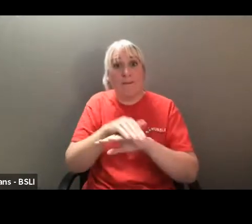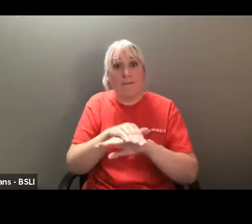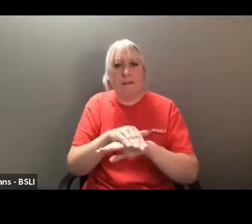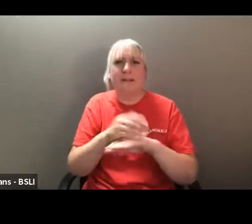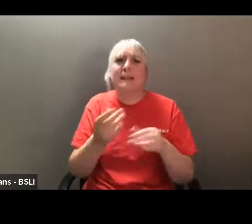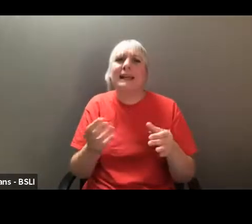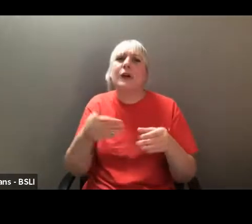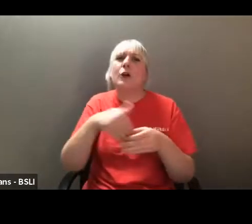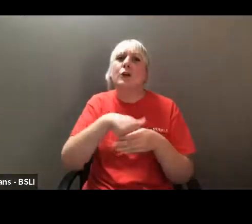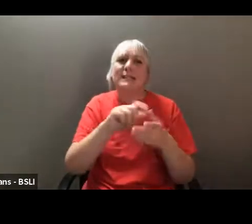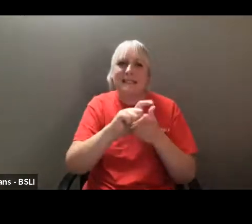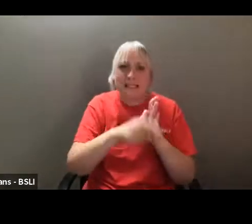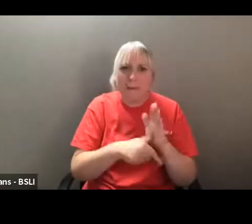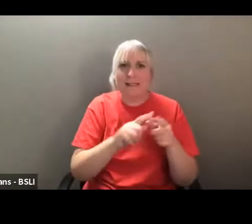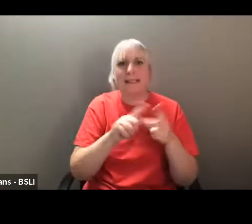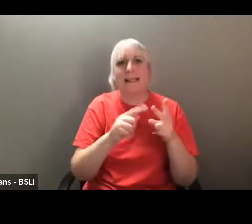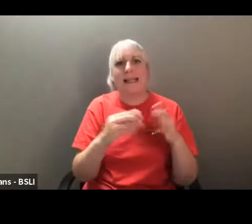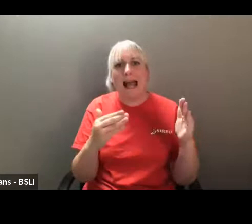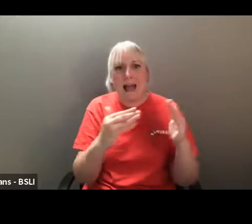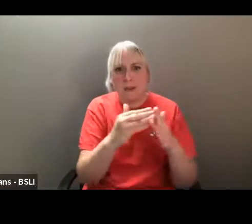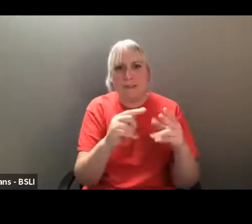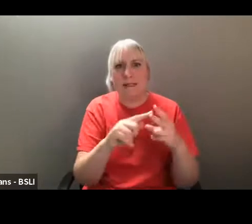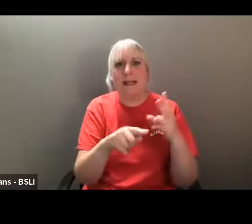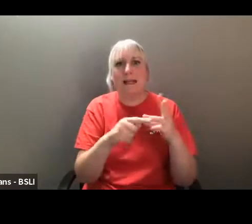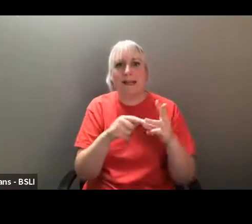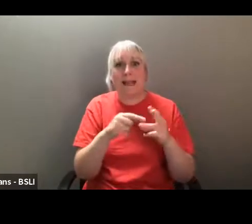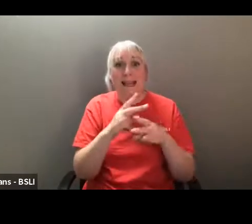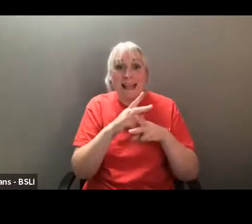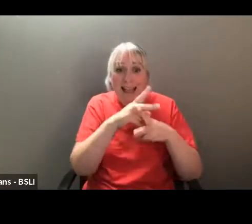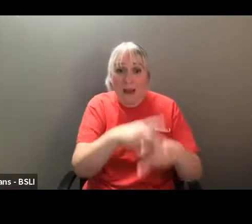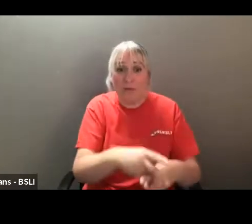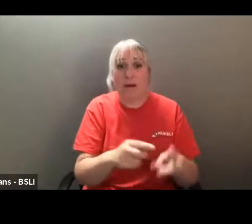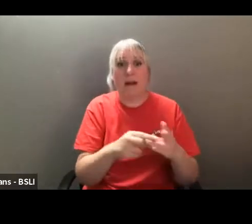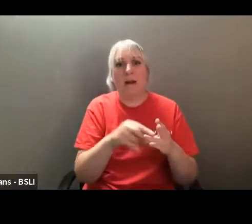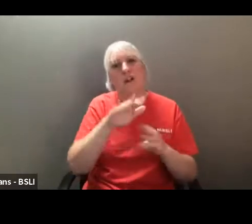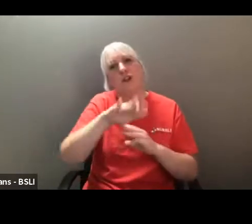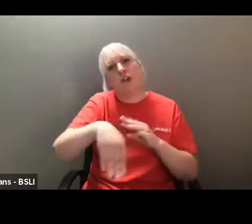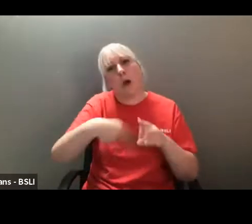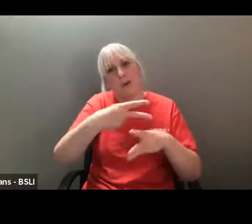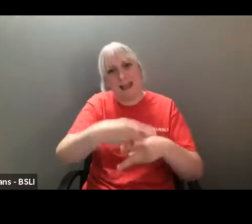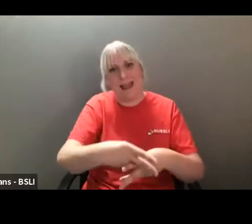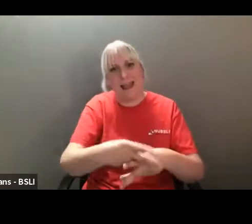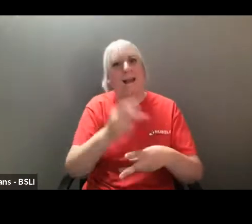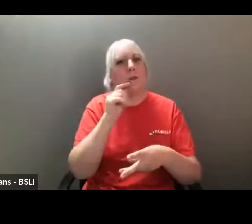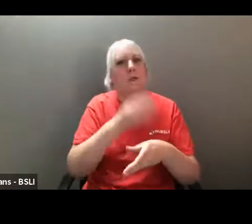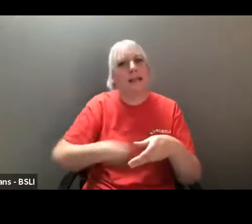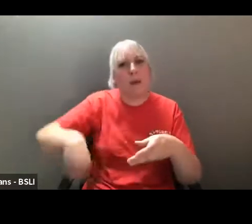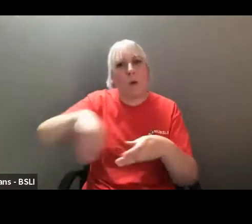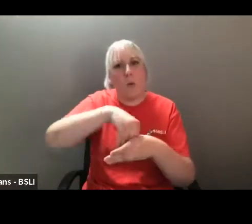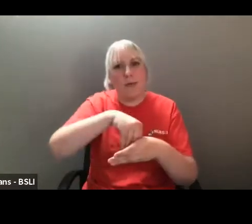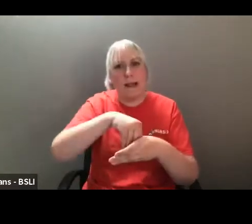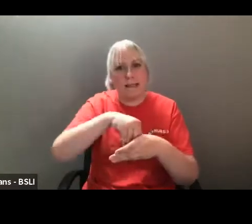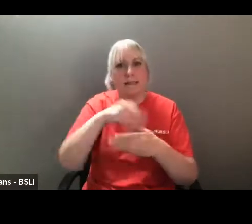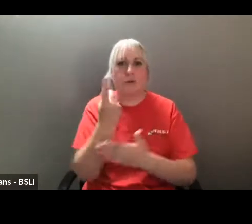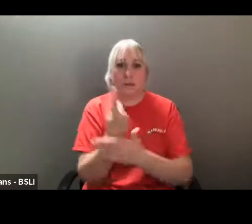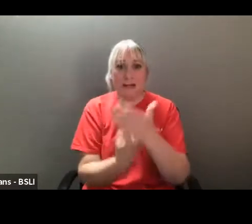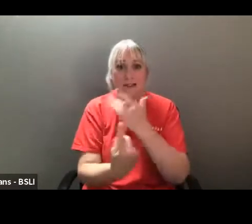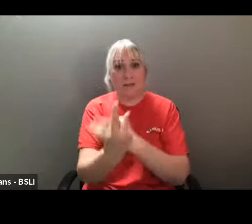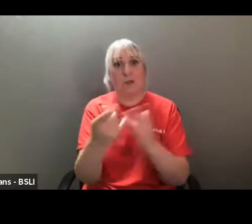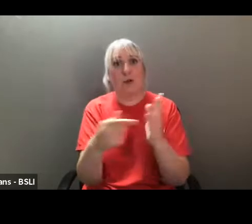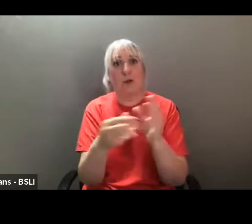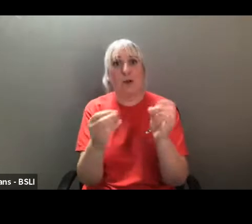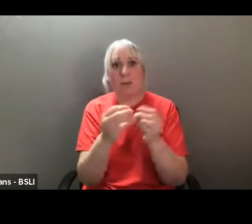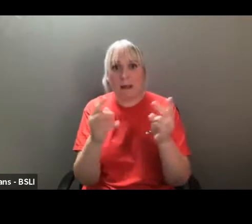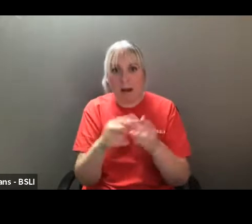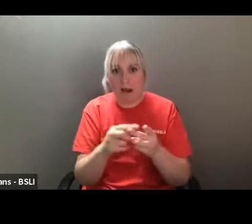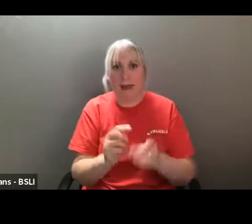disability, housing, caring and childcare would be incorporated into an individual citizen's basic income. This is